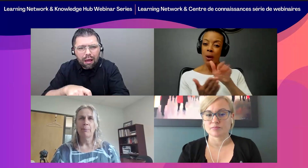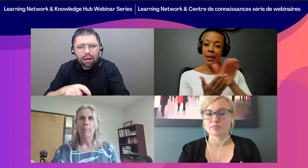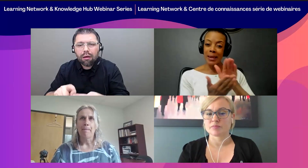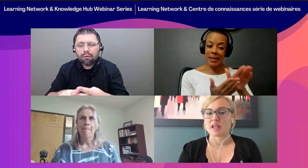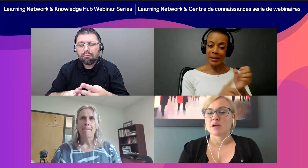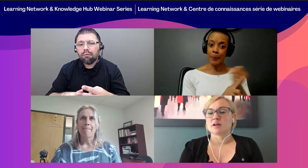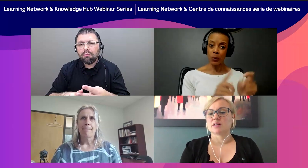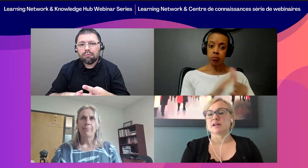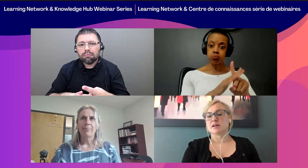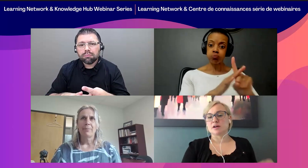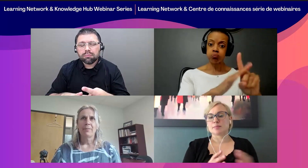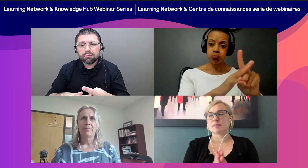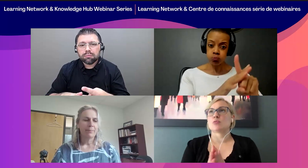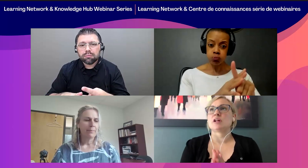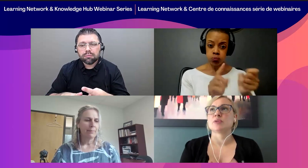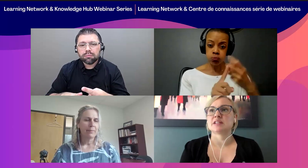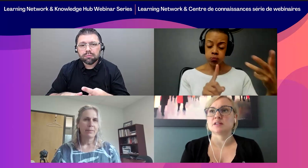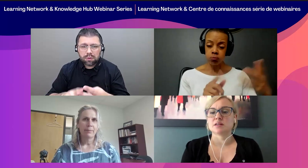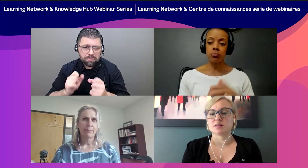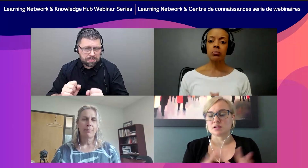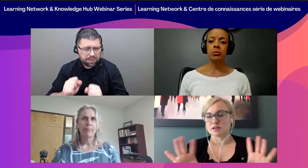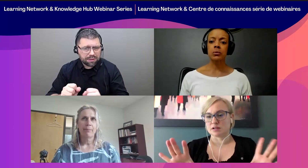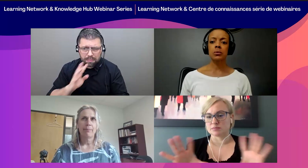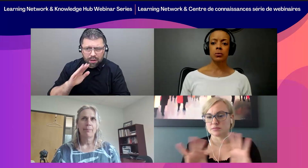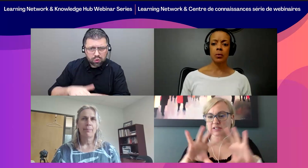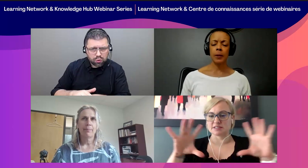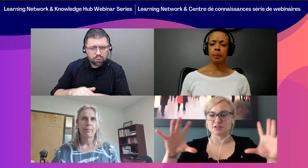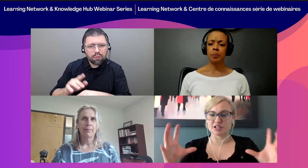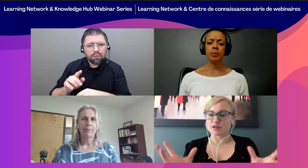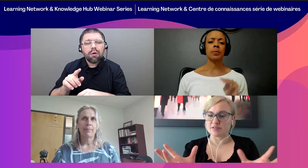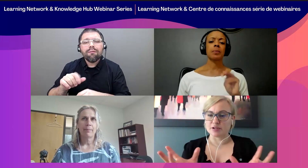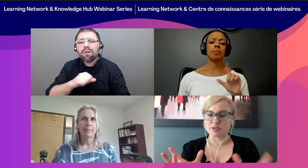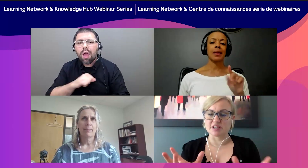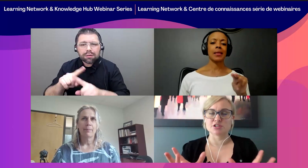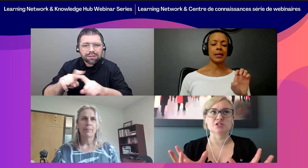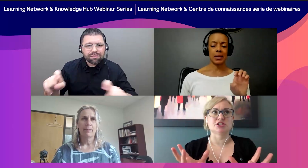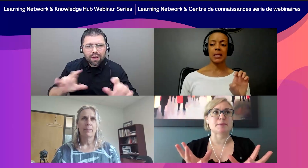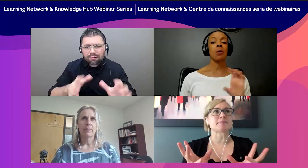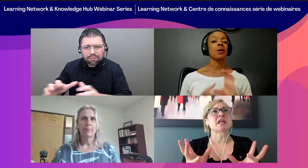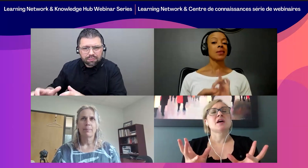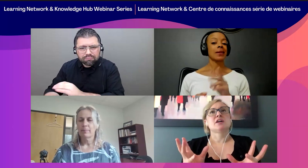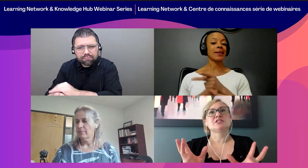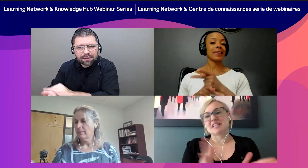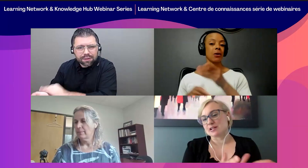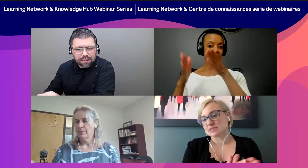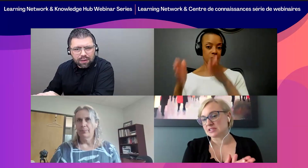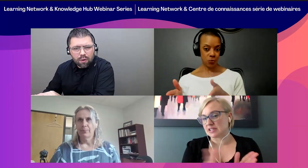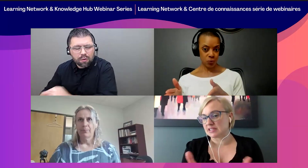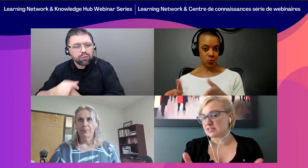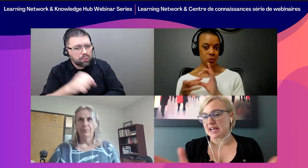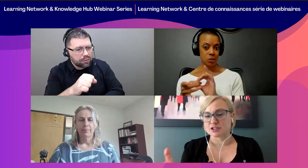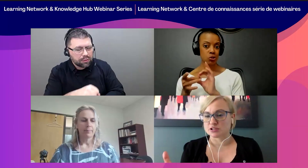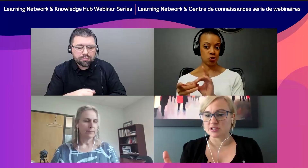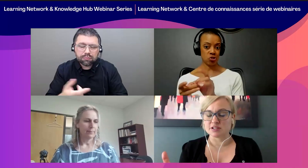up? Yeah. Well, within like I said, the caregiving relationship,